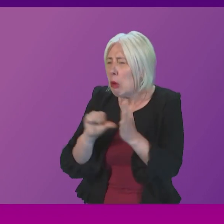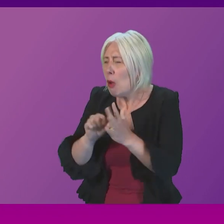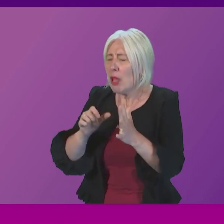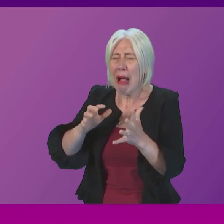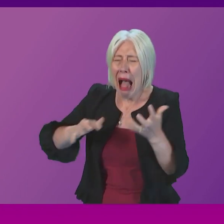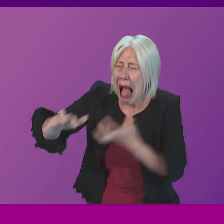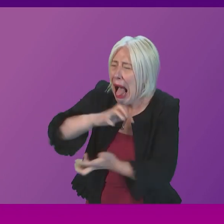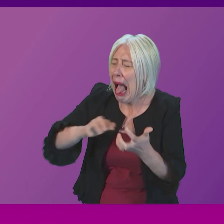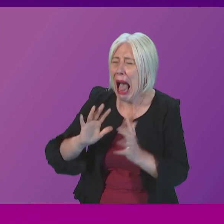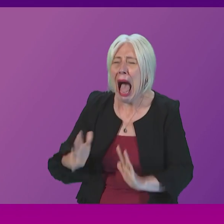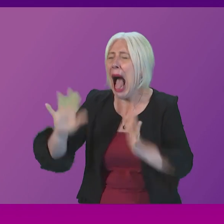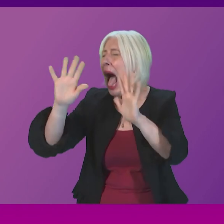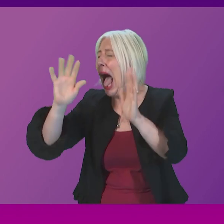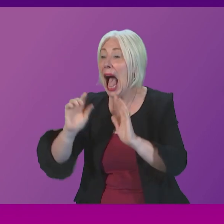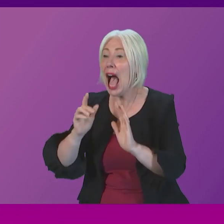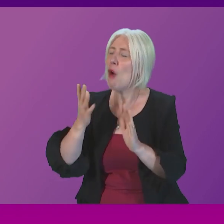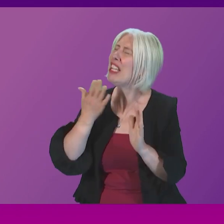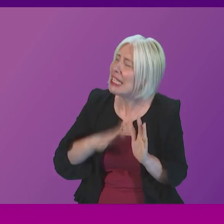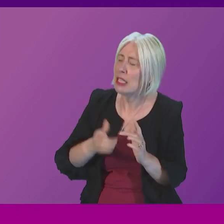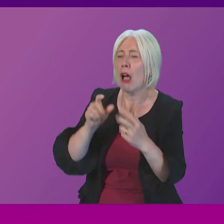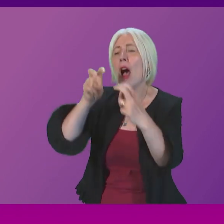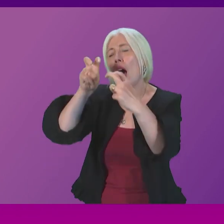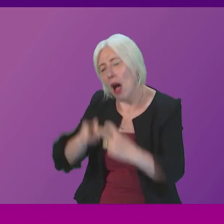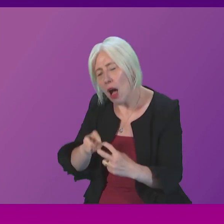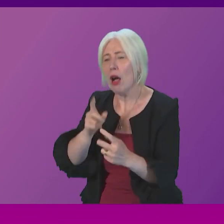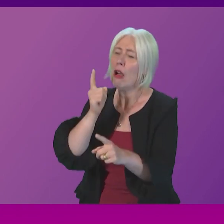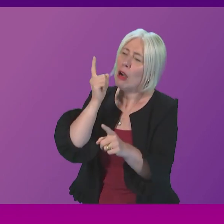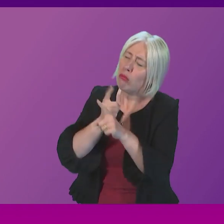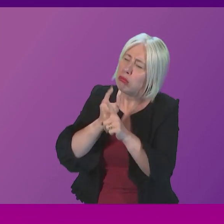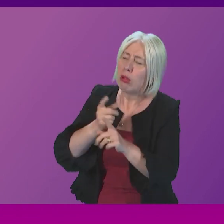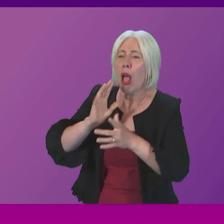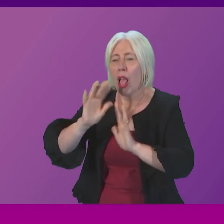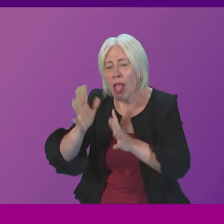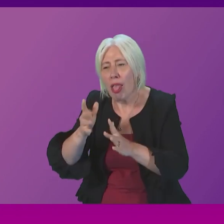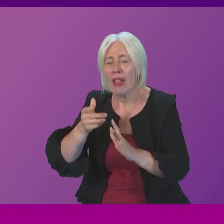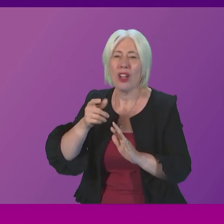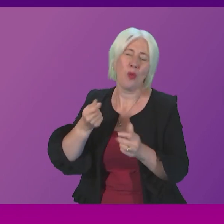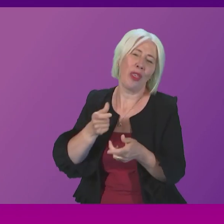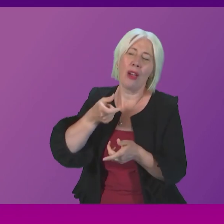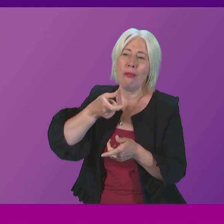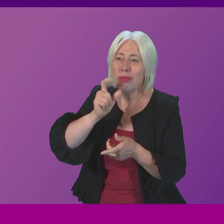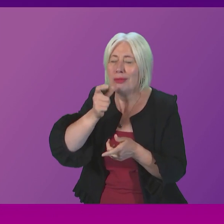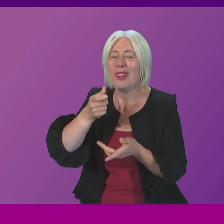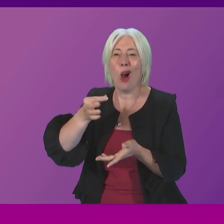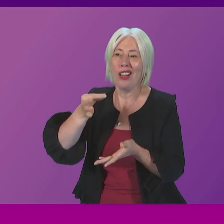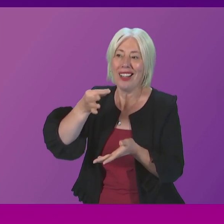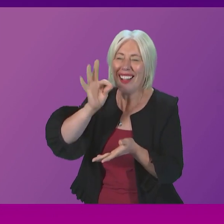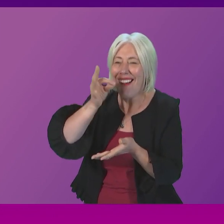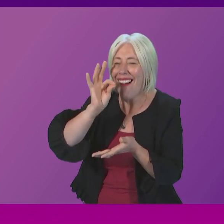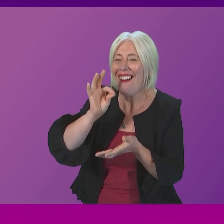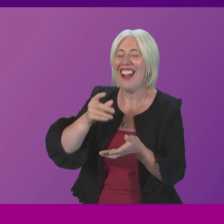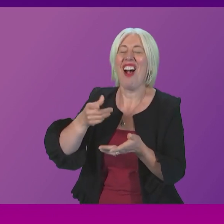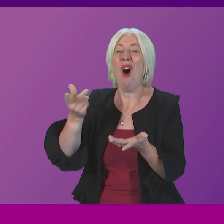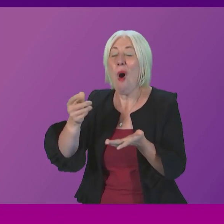of ashes, and we just need a blether and a breather over a sherry or a herbal infusion or a sherbet